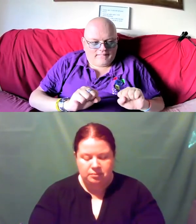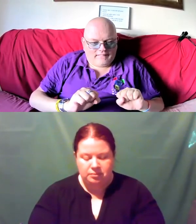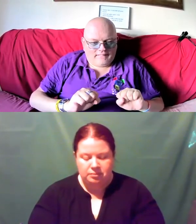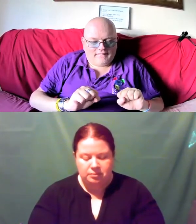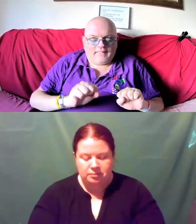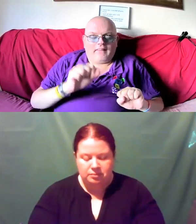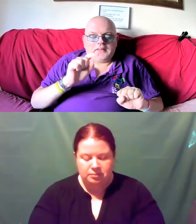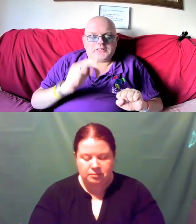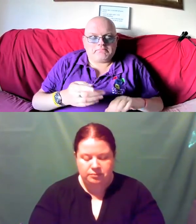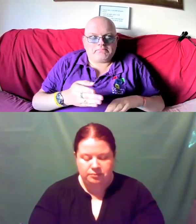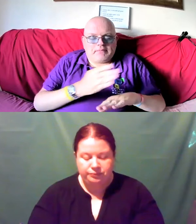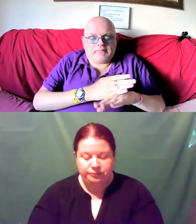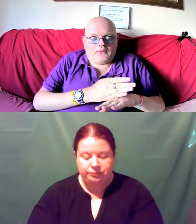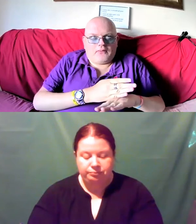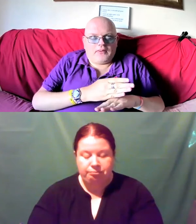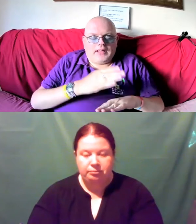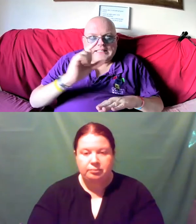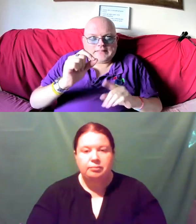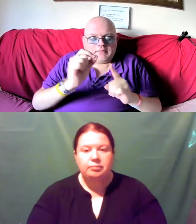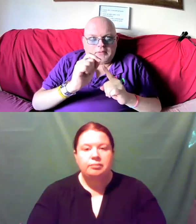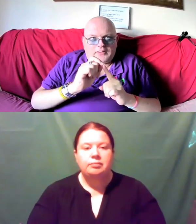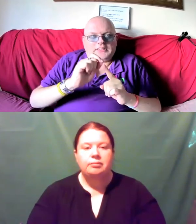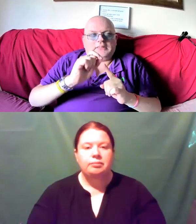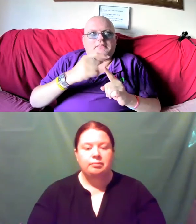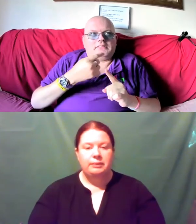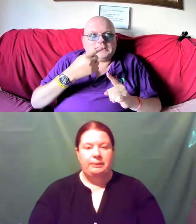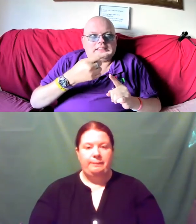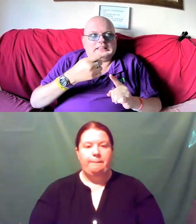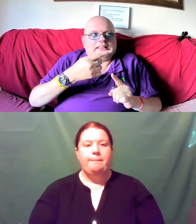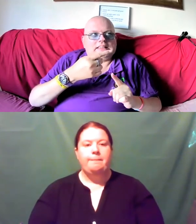window just before a civil partnership or a marriage where you have to